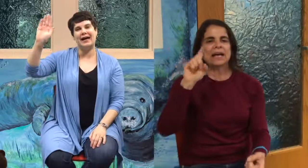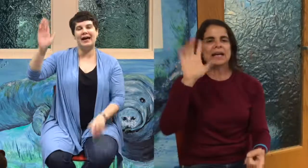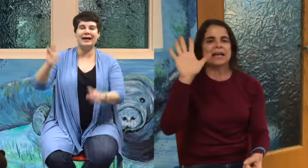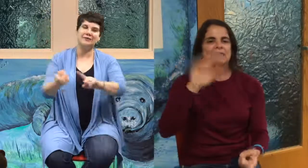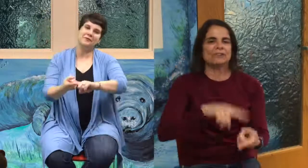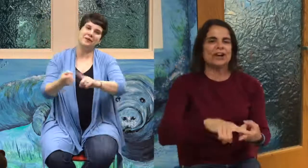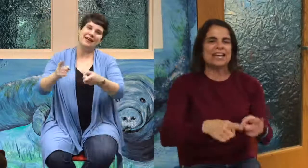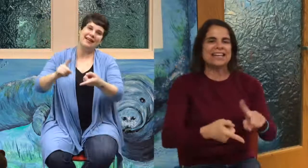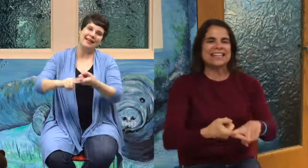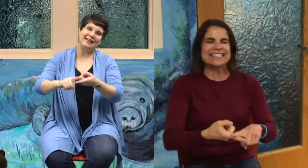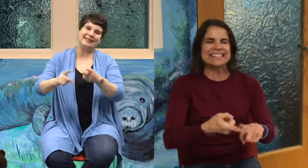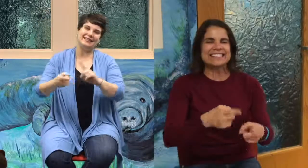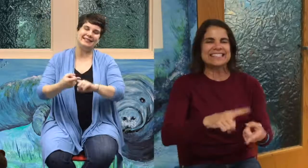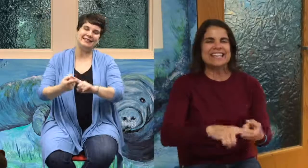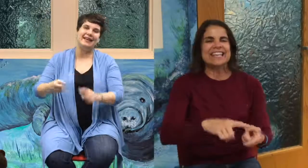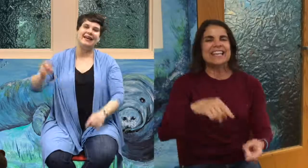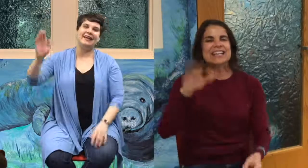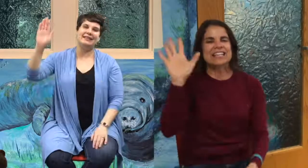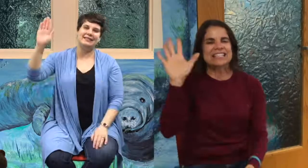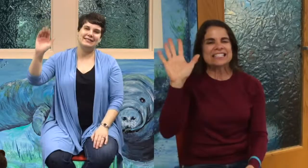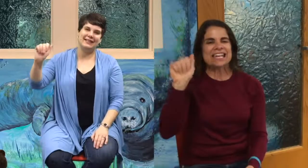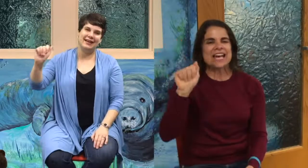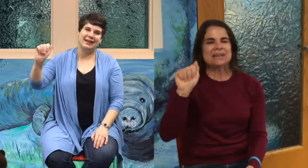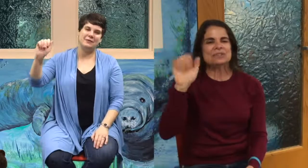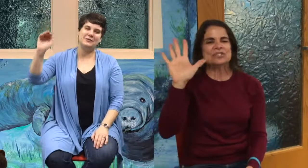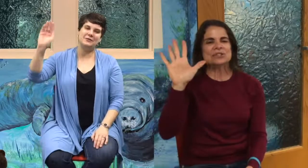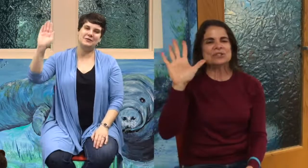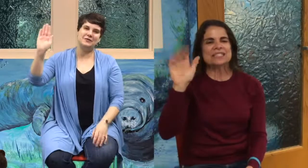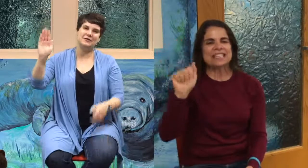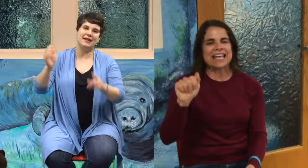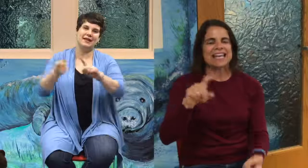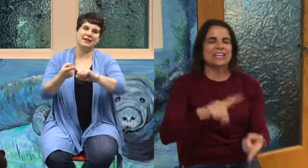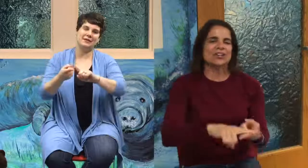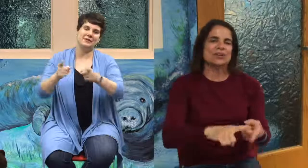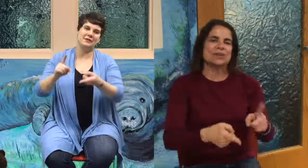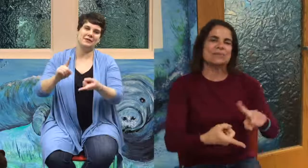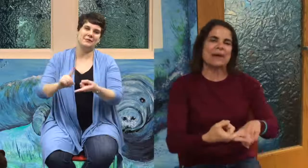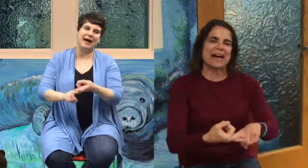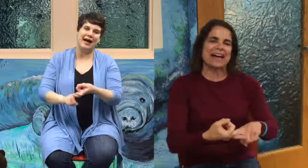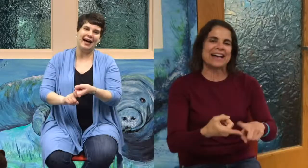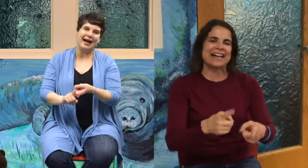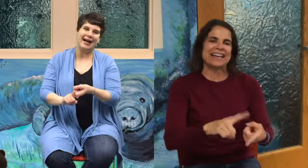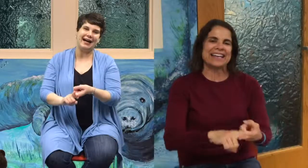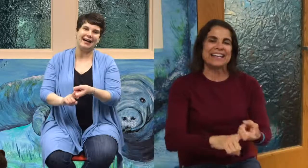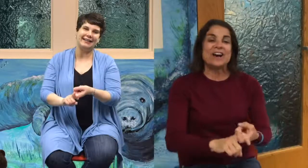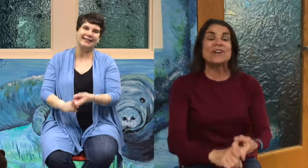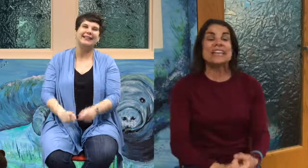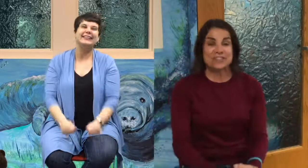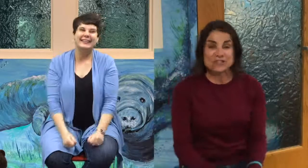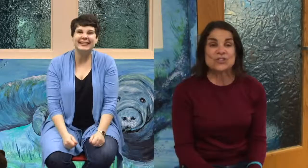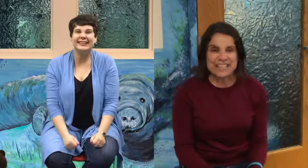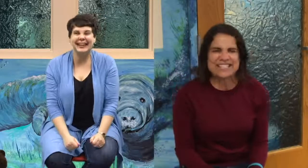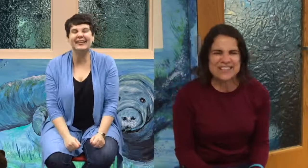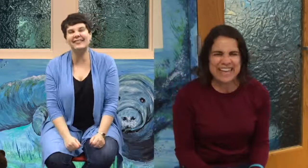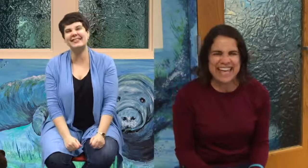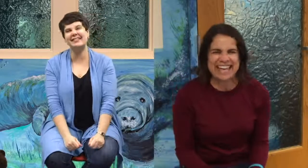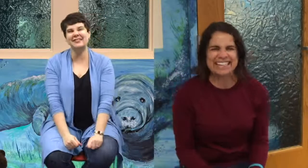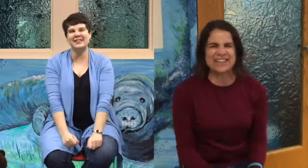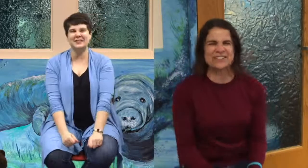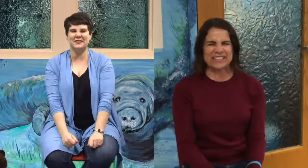Goodbye, friends. It's time to say goodbye. Okay, now you join us, that okay? Was so much that was really